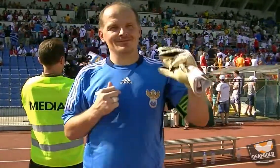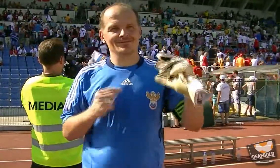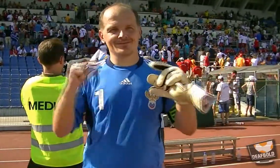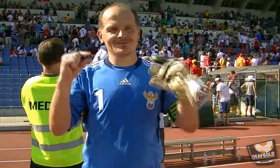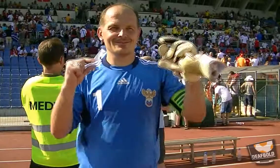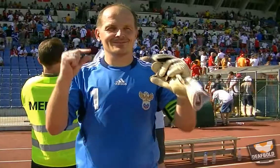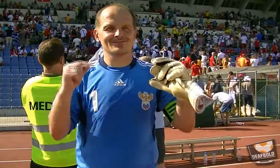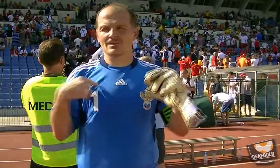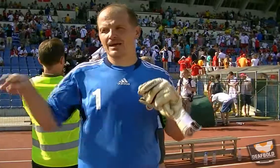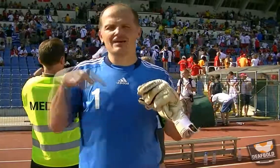the